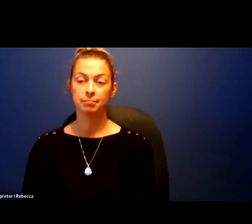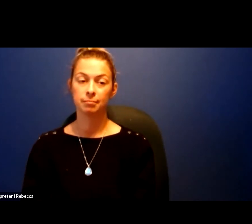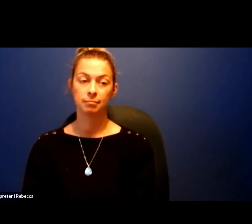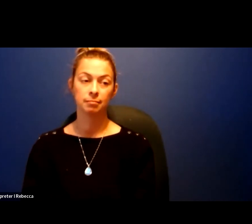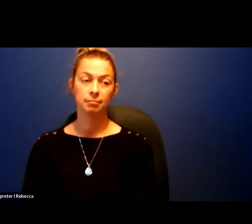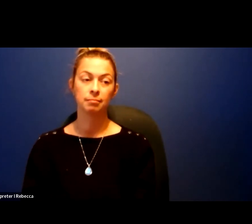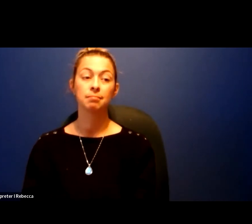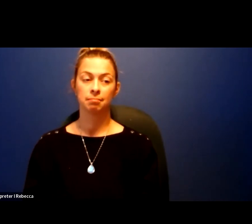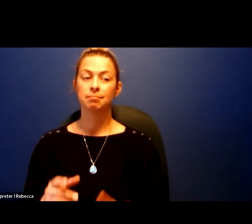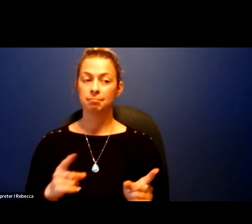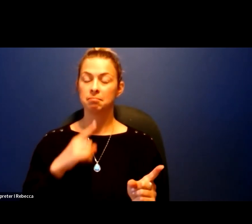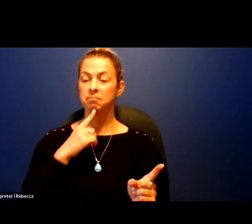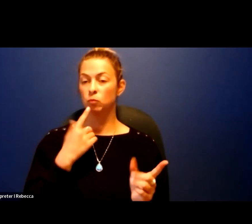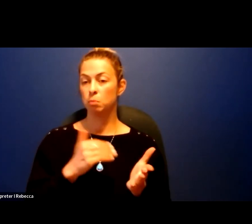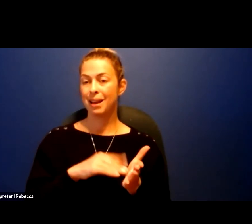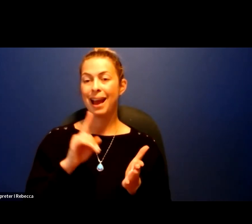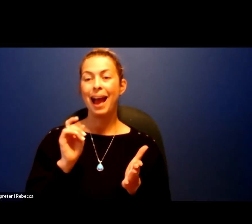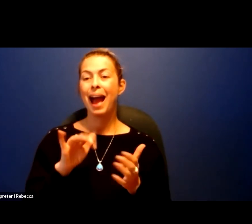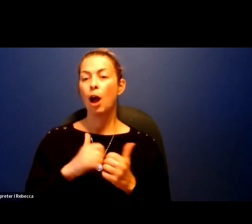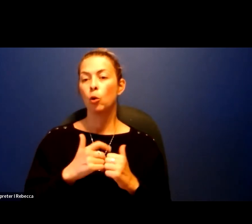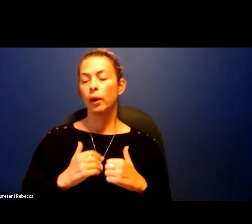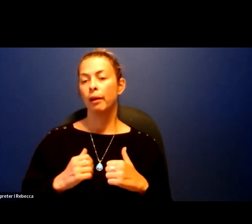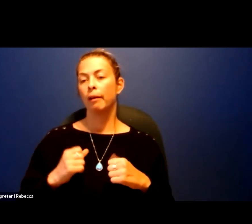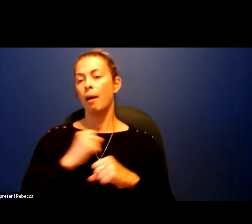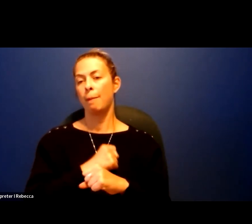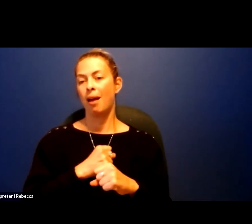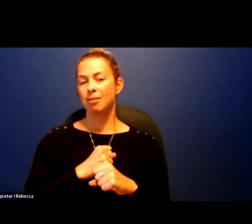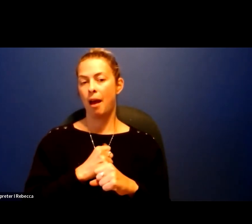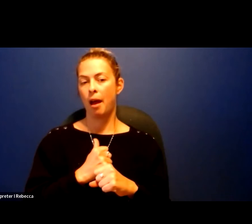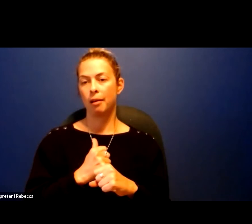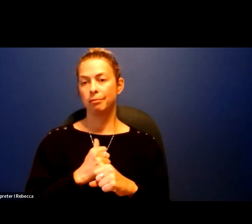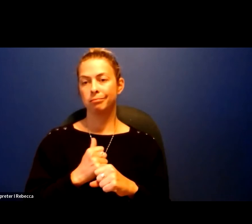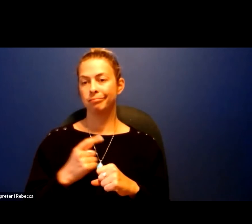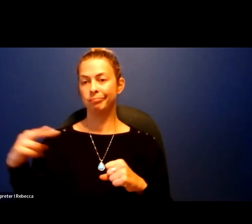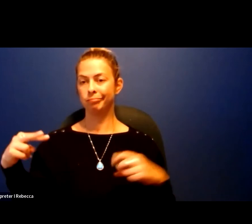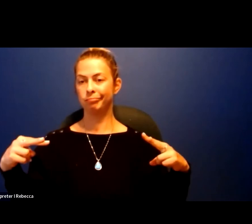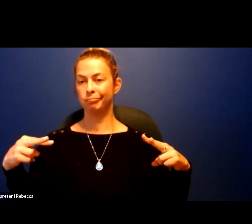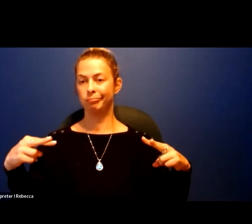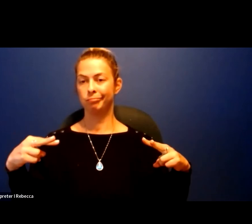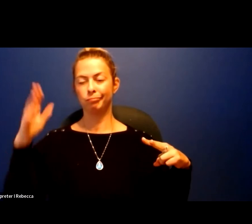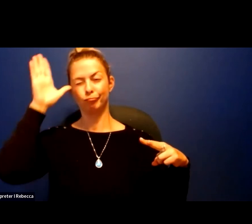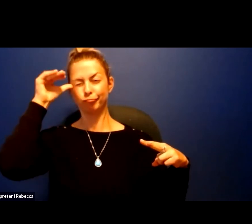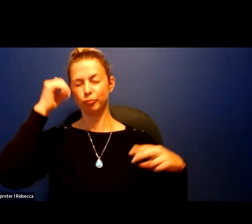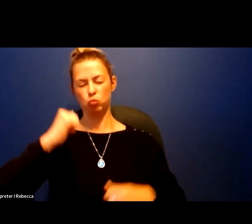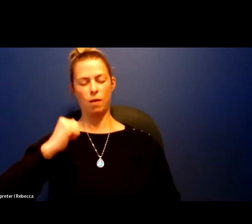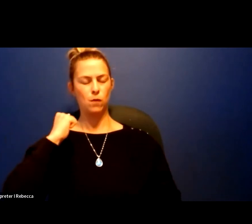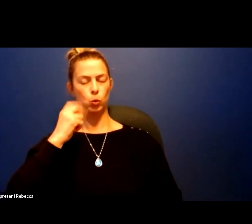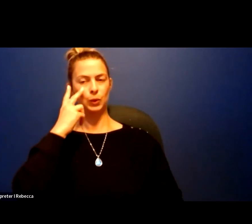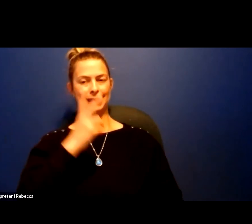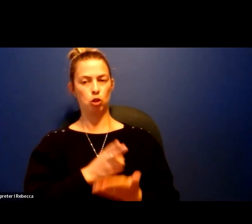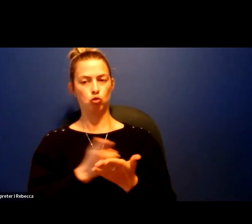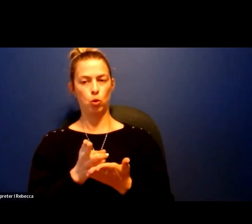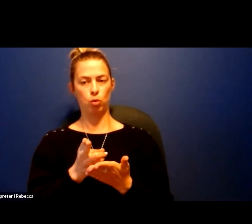the question is, how do we combat the refusal to accept the truth on either side of the issue? Okay, thank you. Who wants